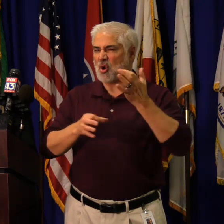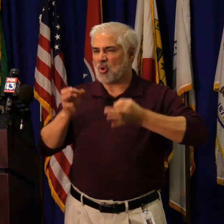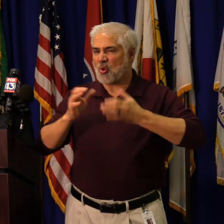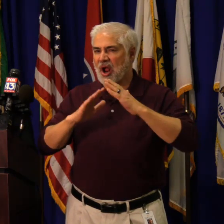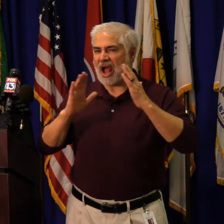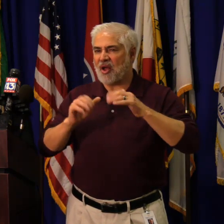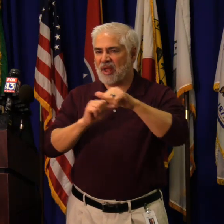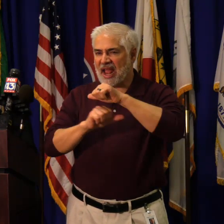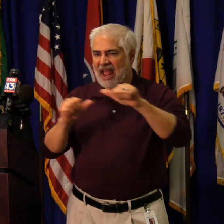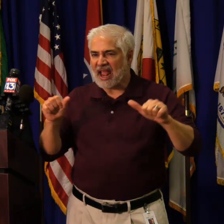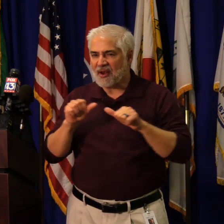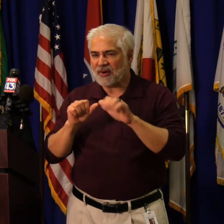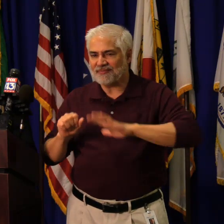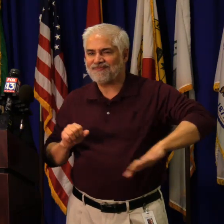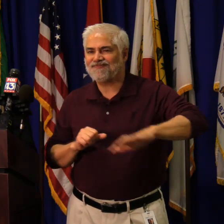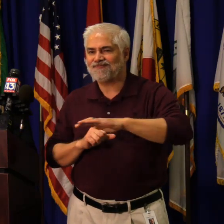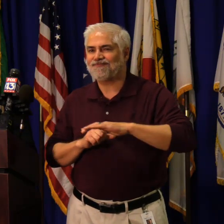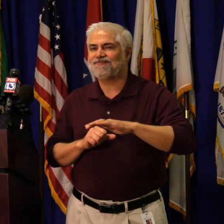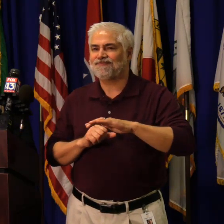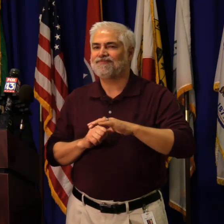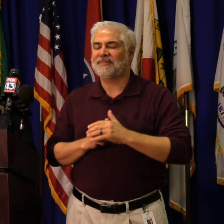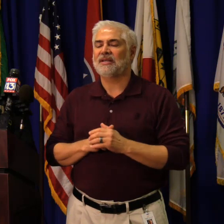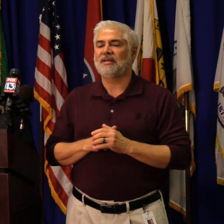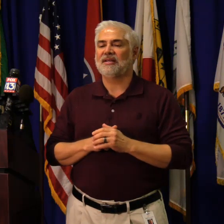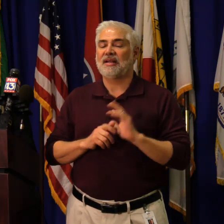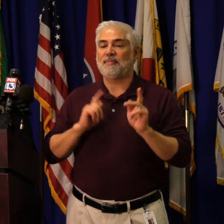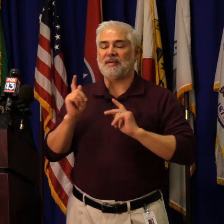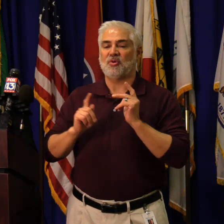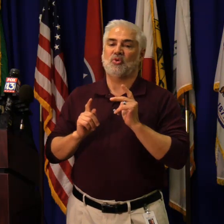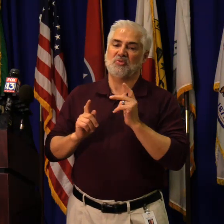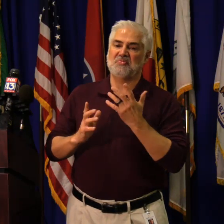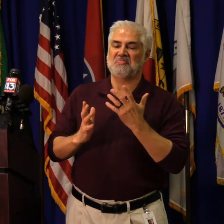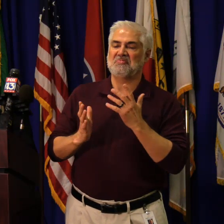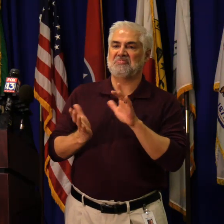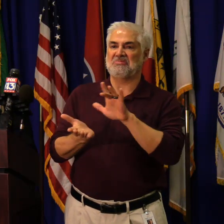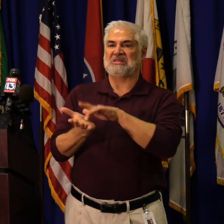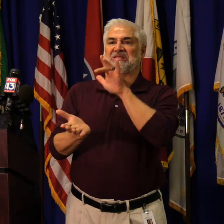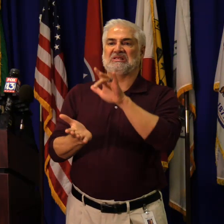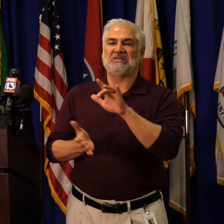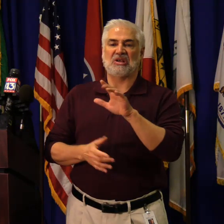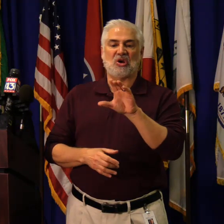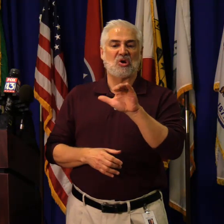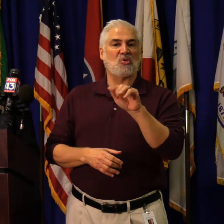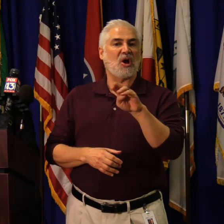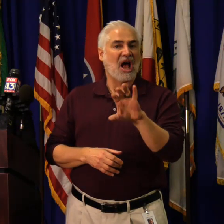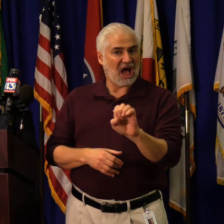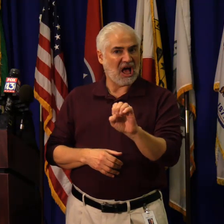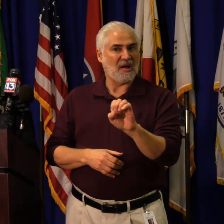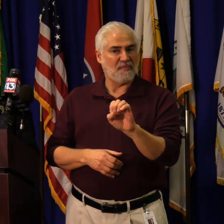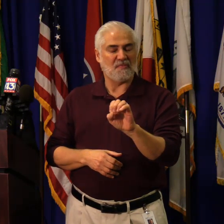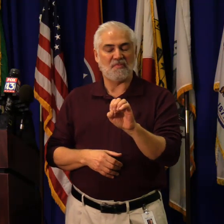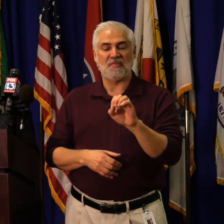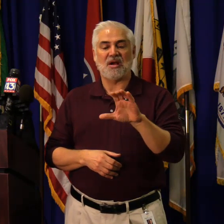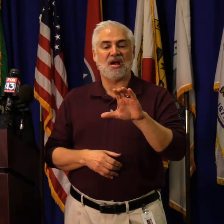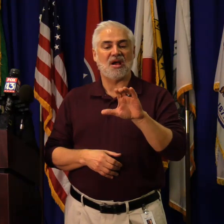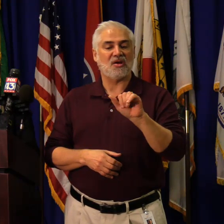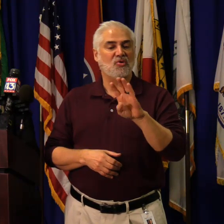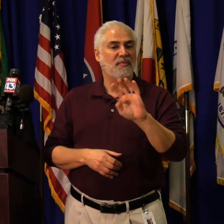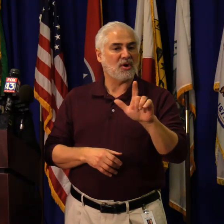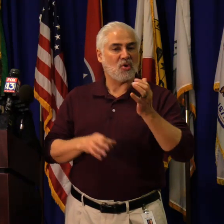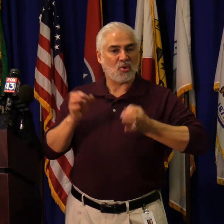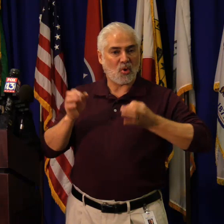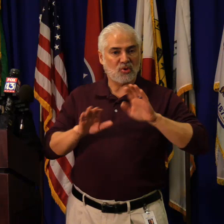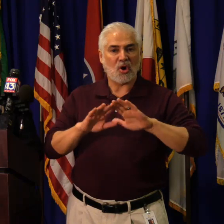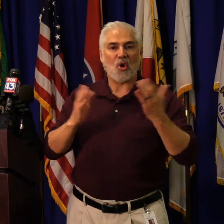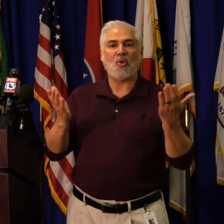through this crisis, as we are every day, are the victims of crime. The DA's office is still open, the criminal courts are still open,